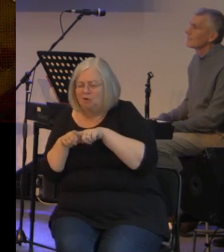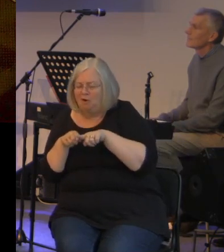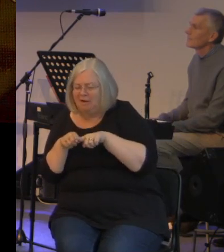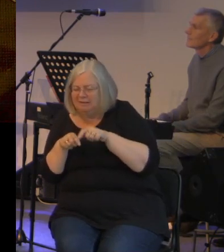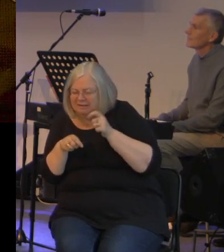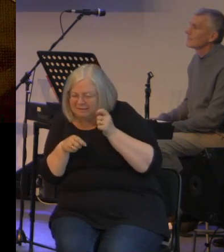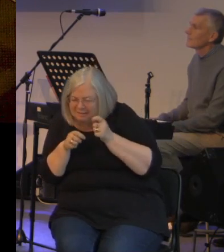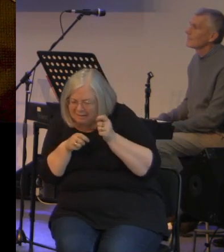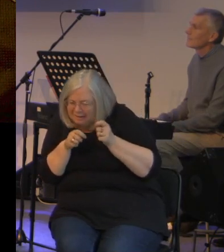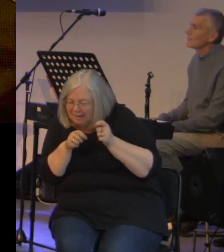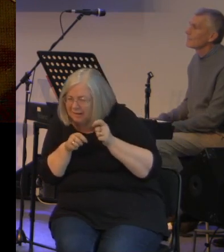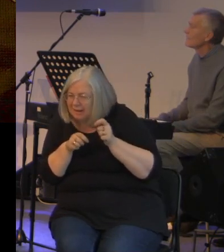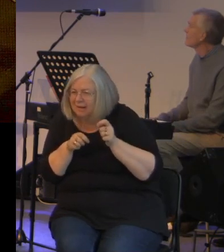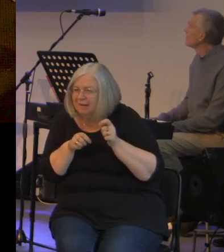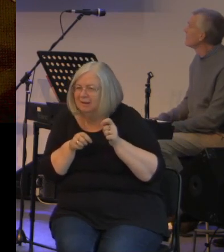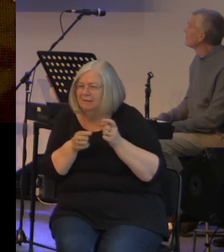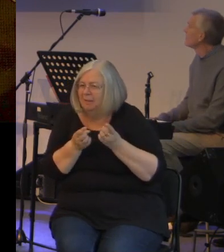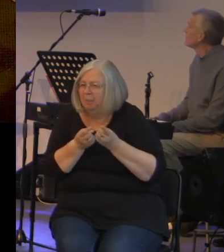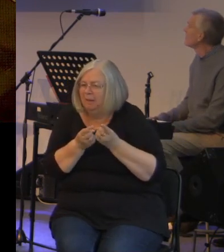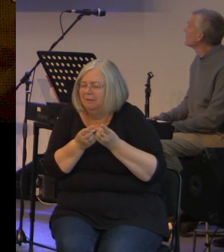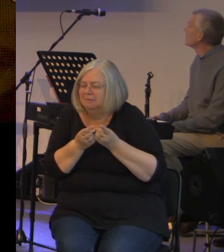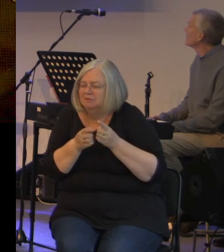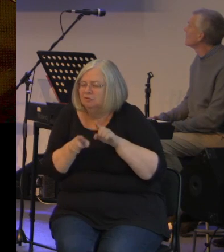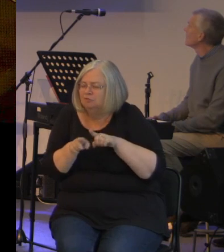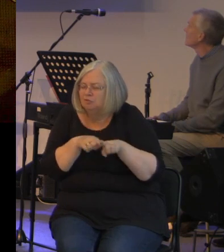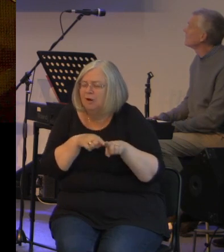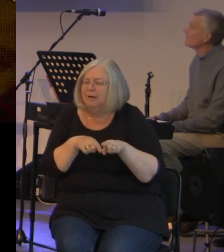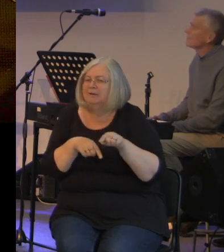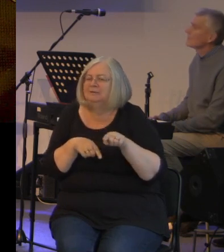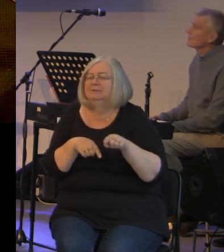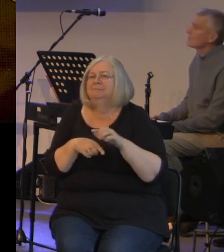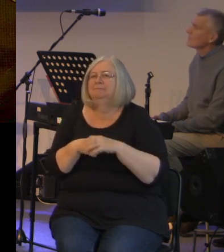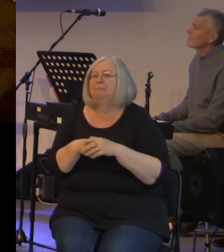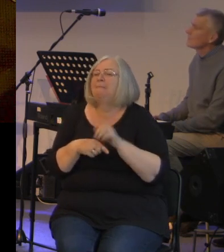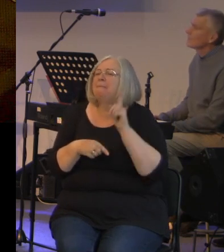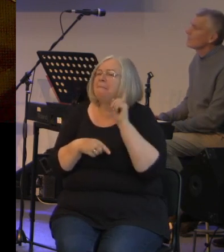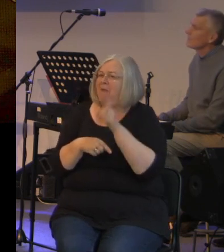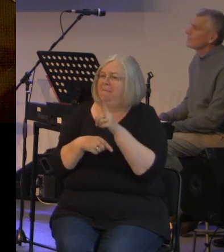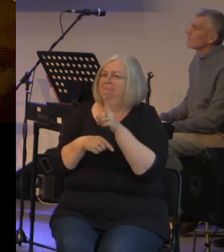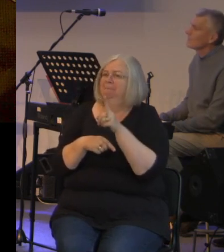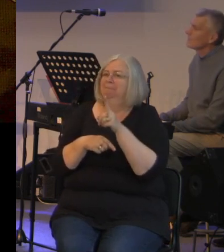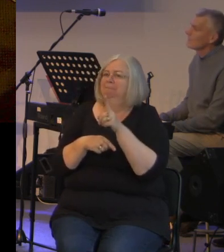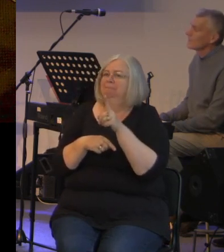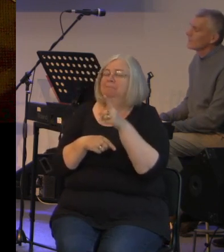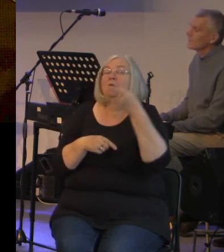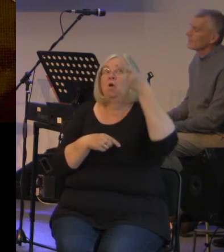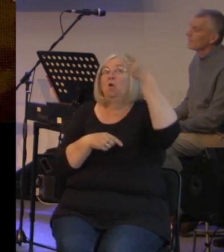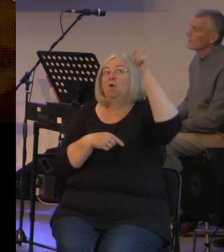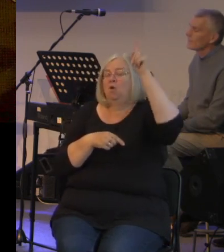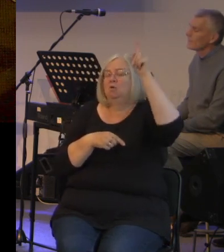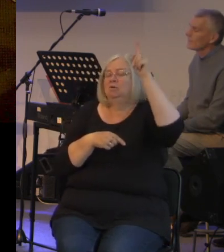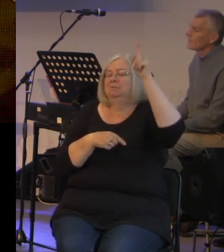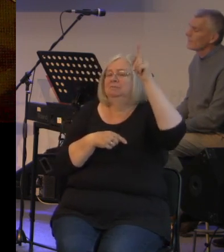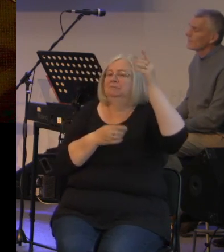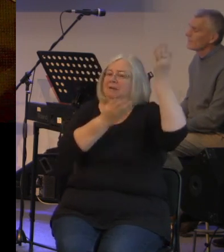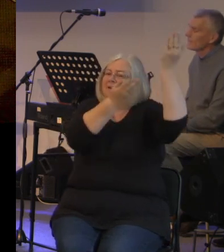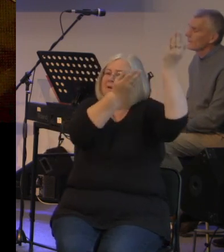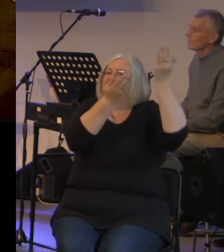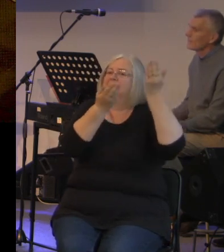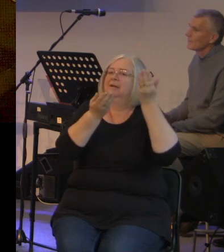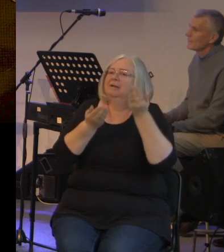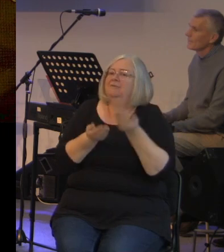of ways to make that happen. But just like God has given plants ways to